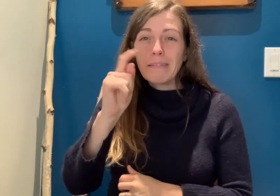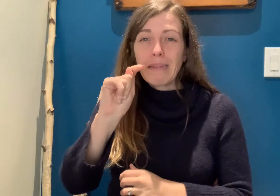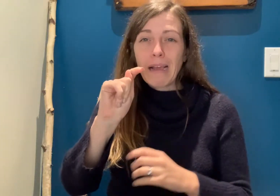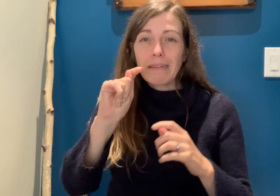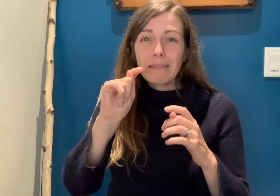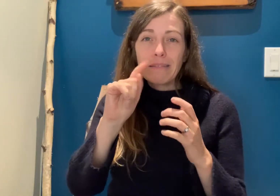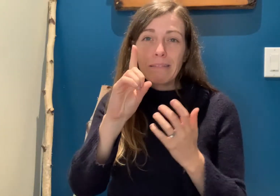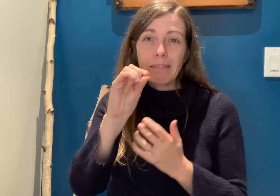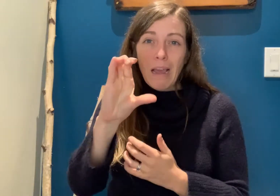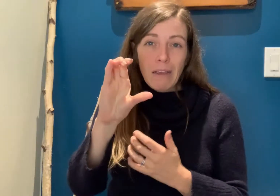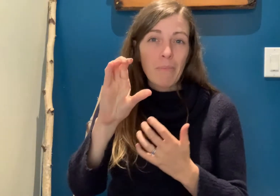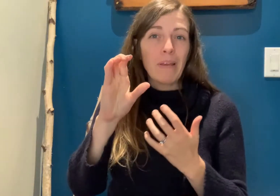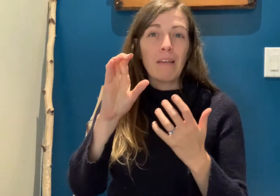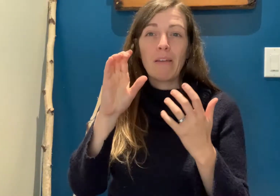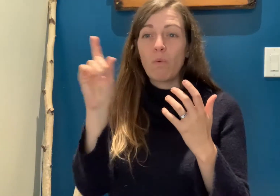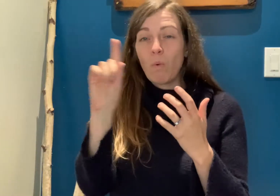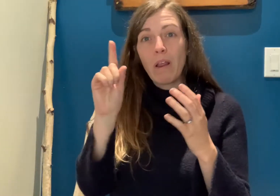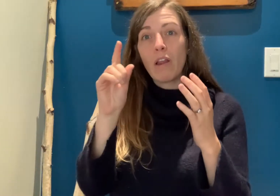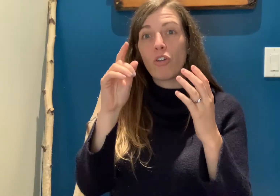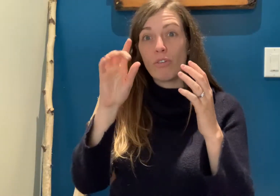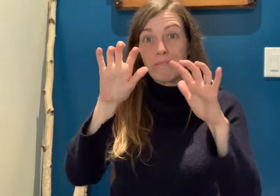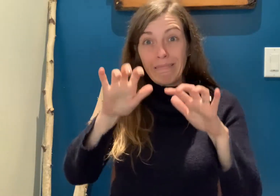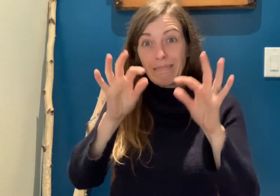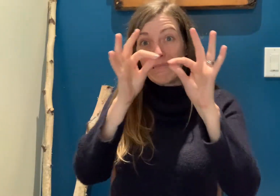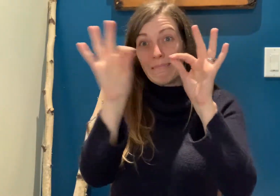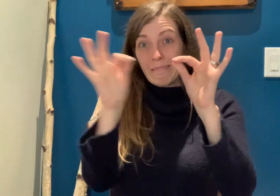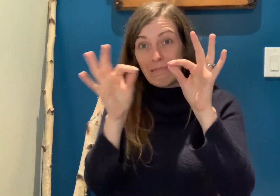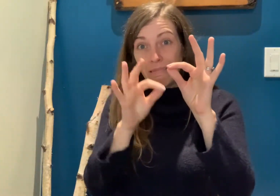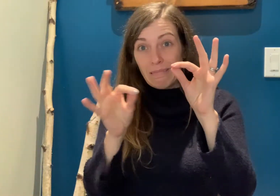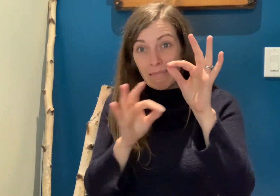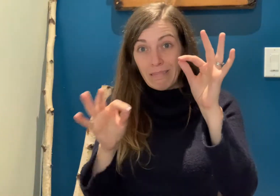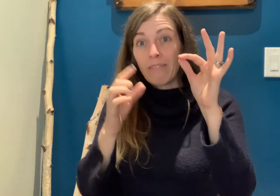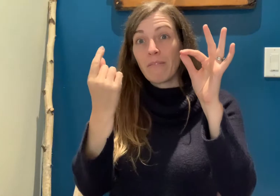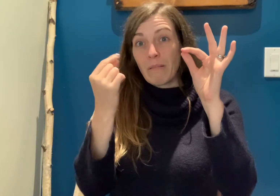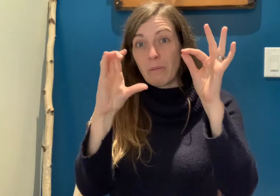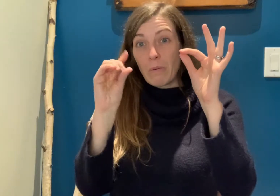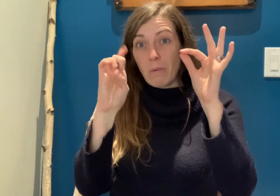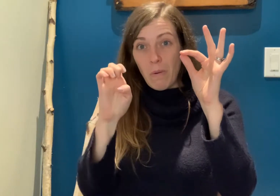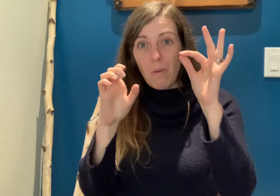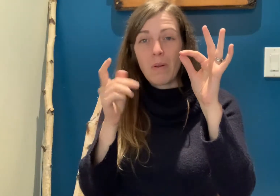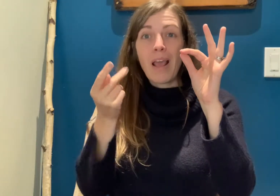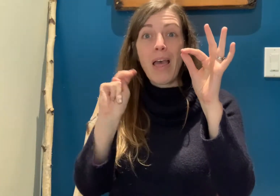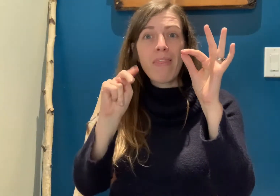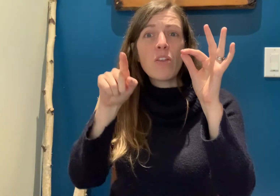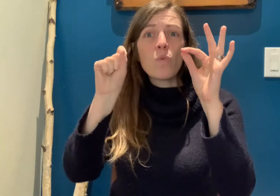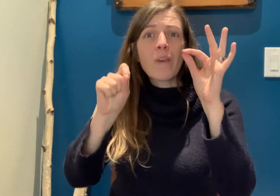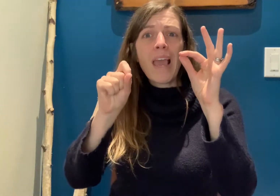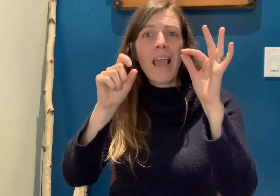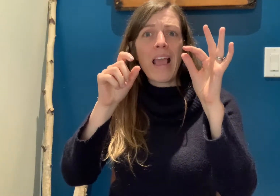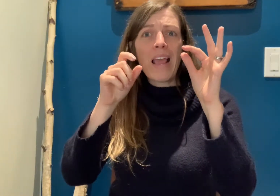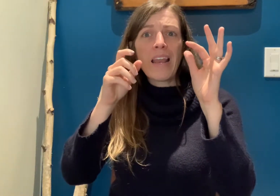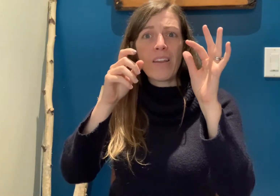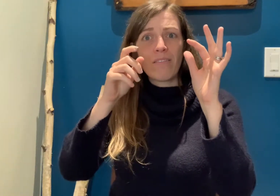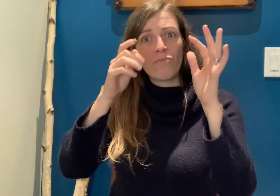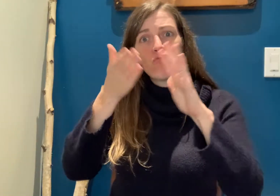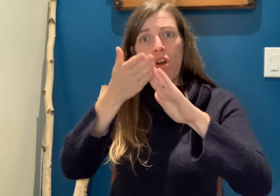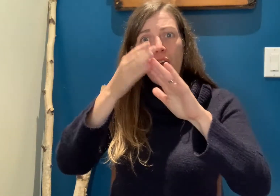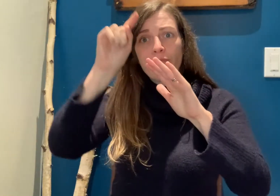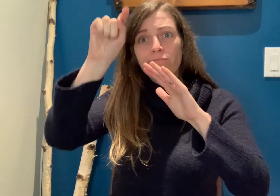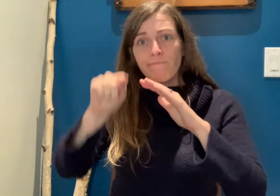one we'll talk about today is an R script, which is just a kind of a simple text that saves your code, and